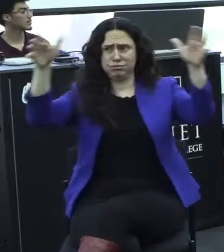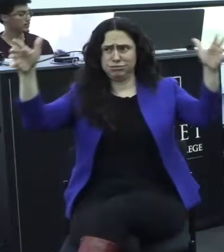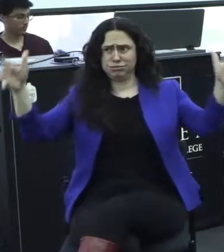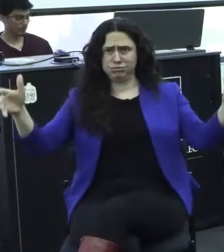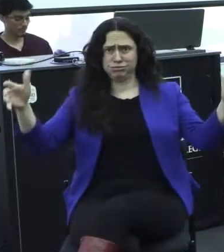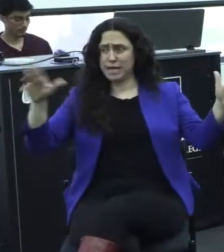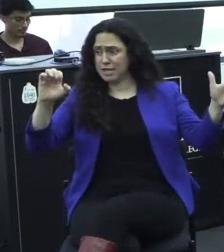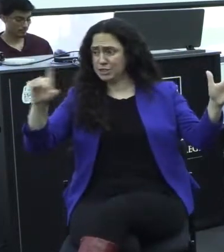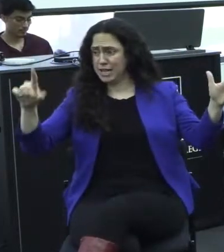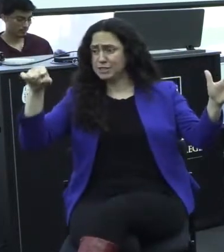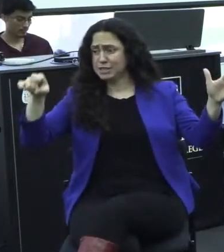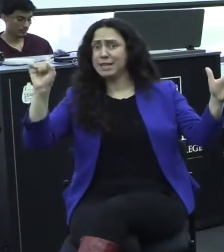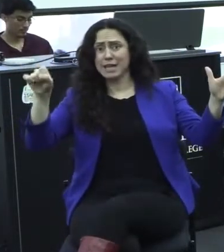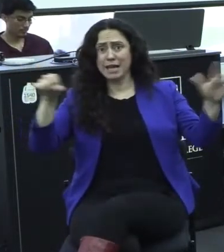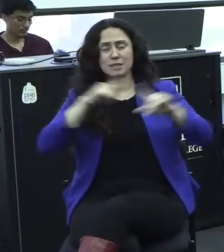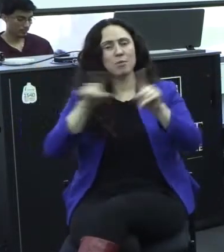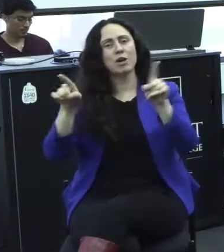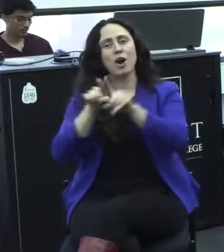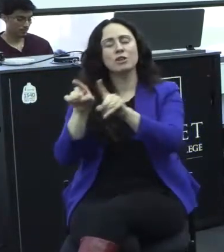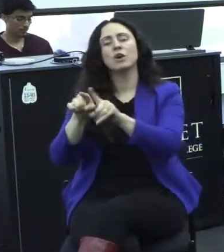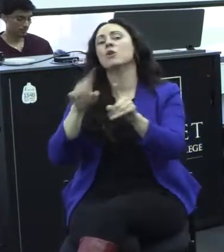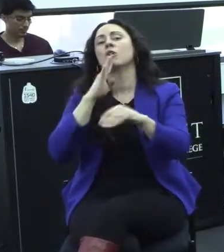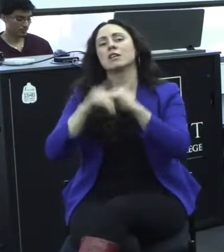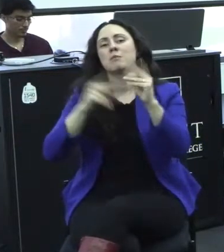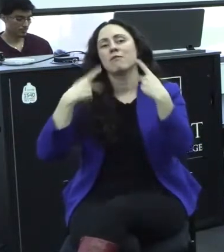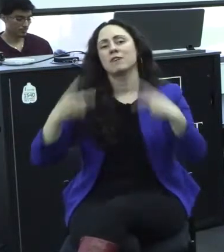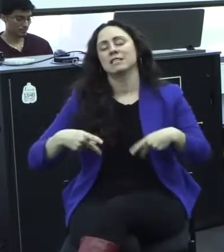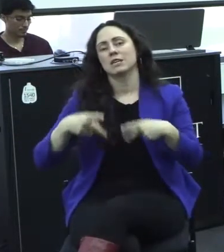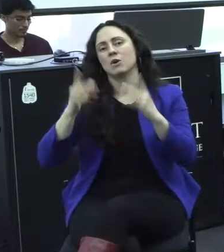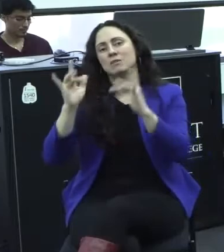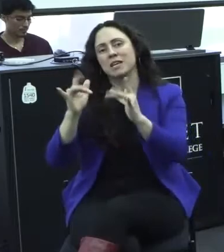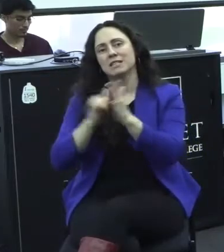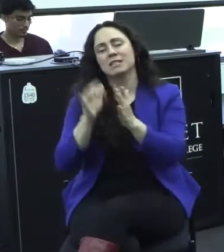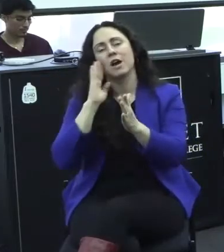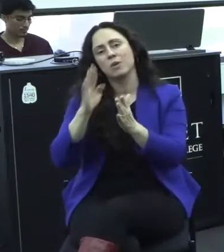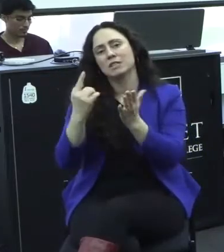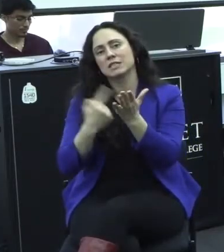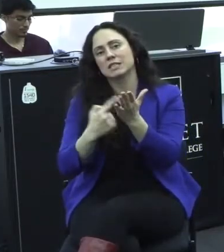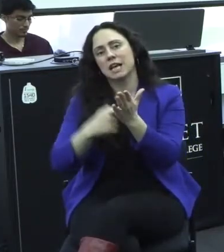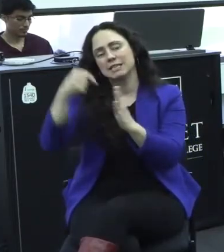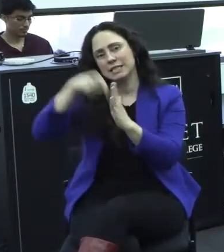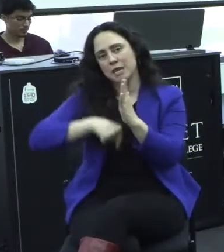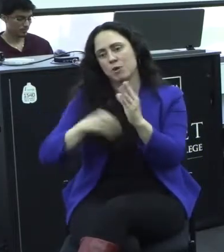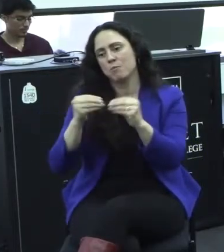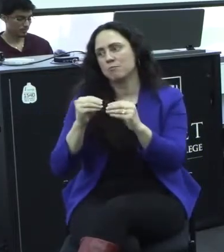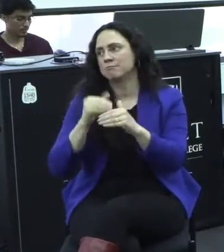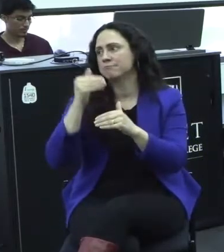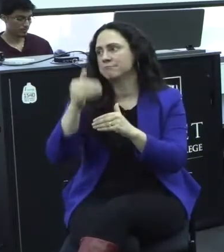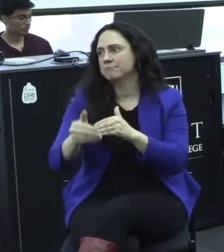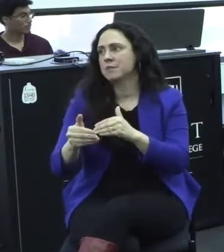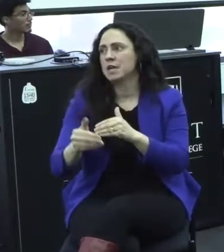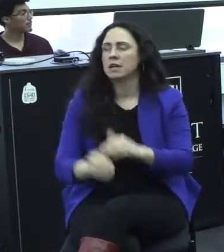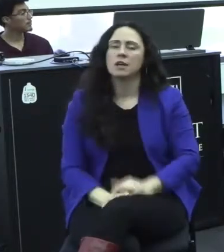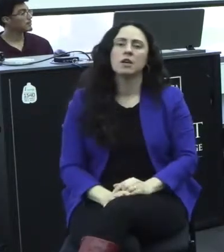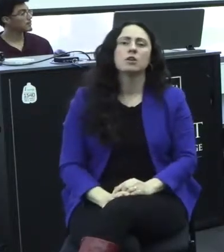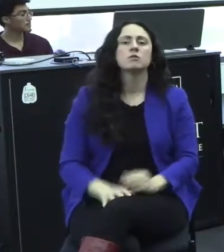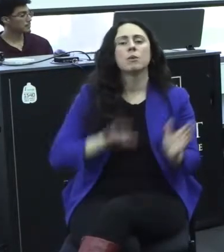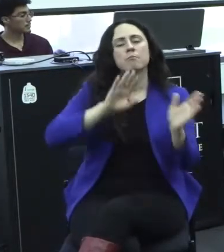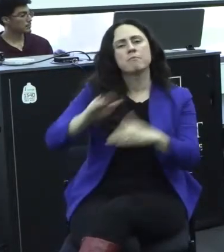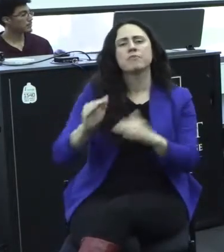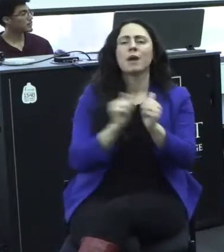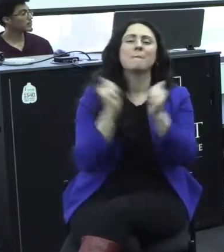education and does talk about those physical spaces that we'll dig deeper into as we move along. Going beyond ADA, which I think is